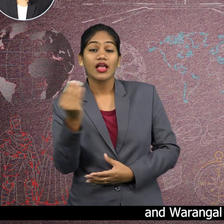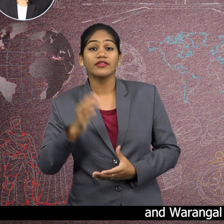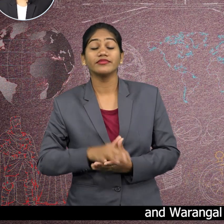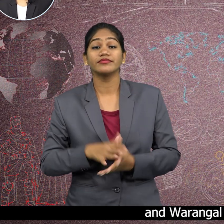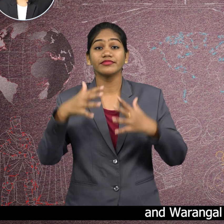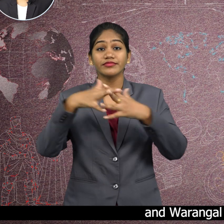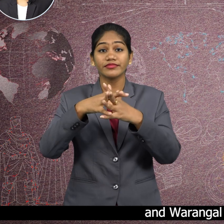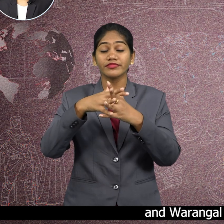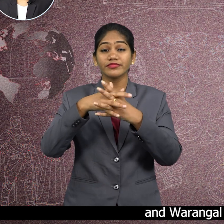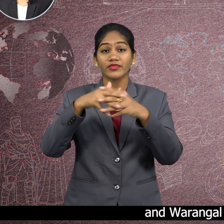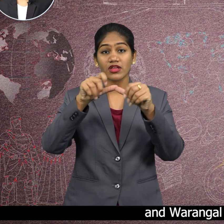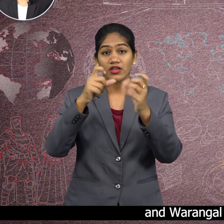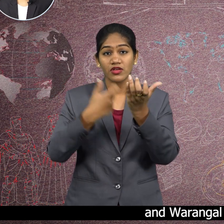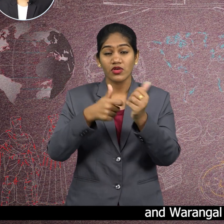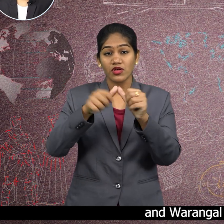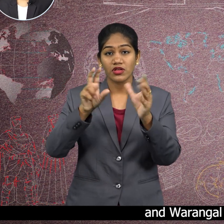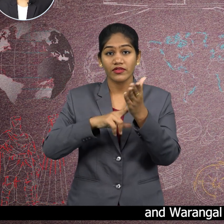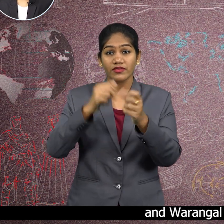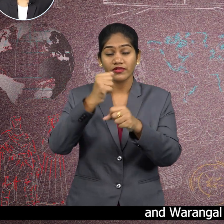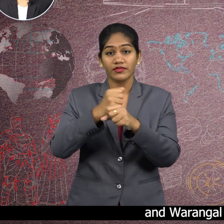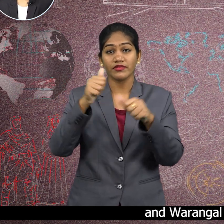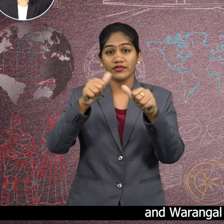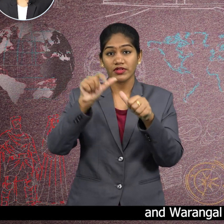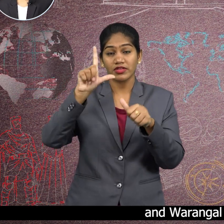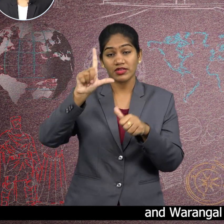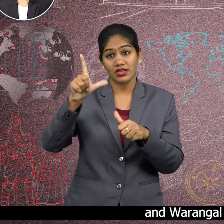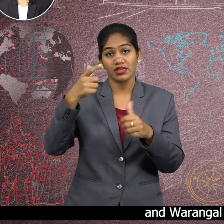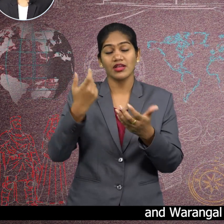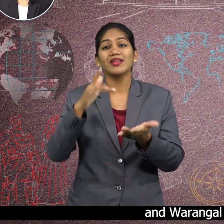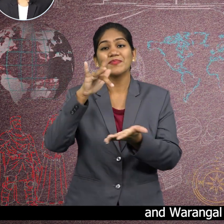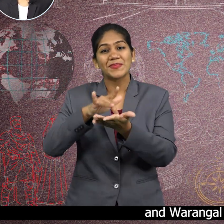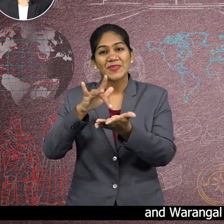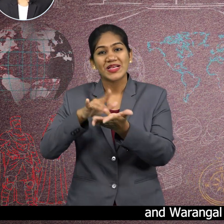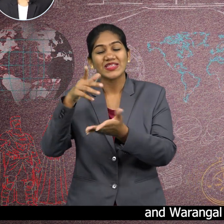and Warangal Raitu Kuli Sangam.